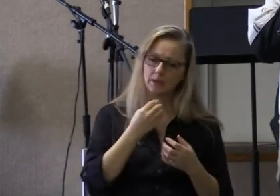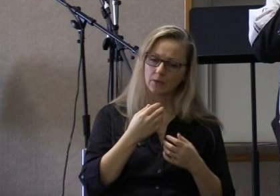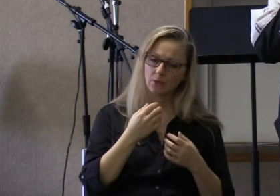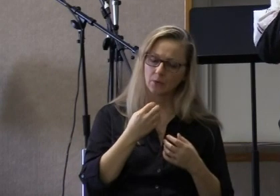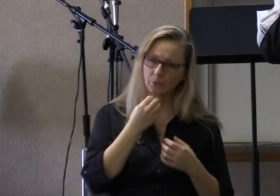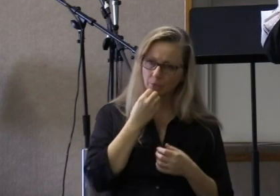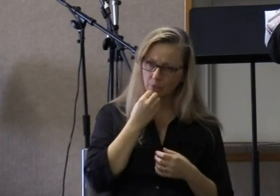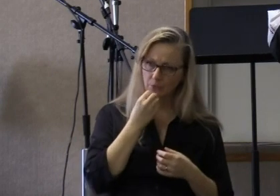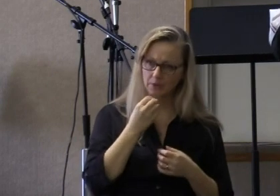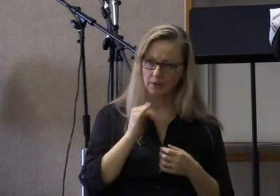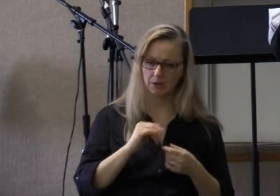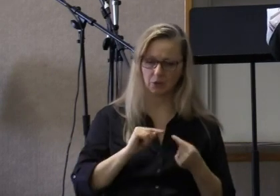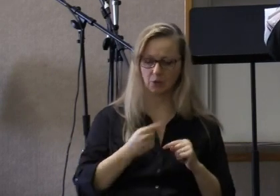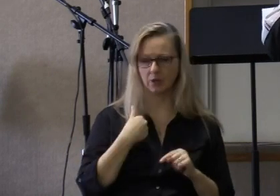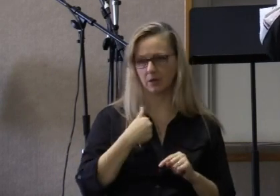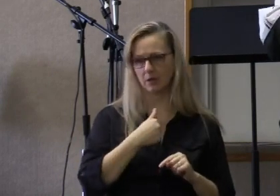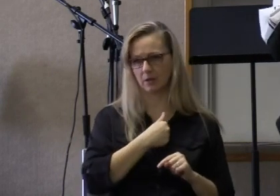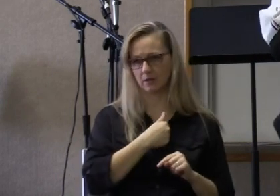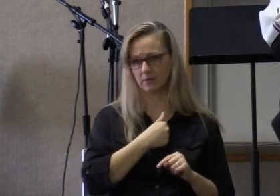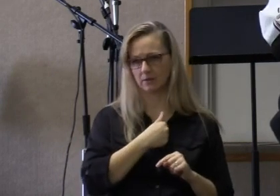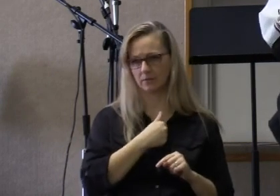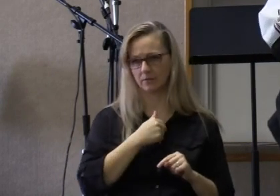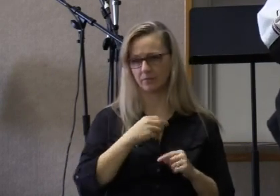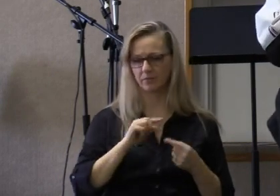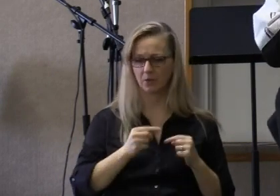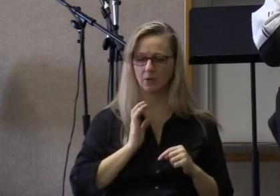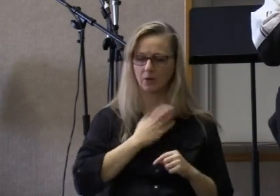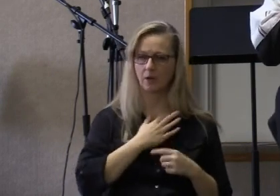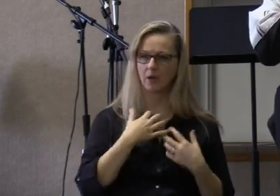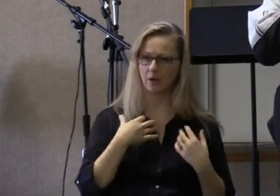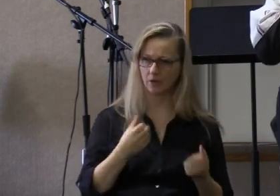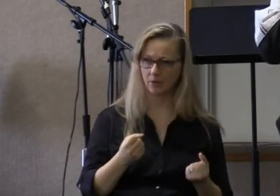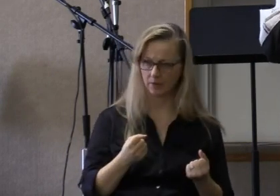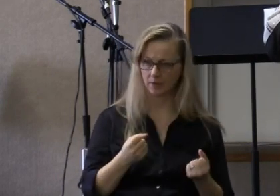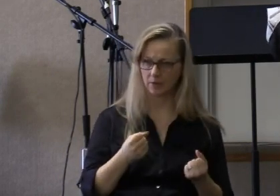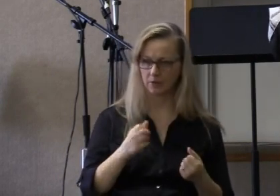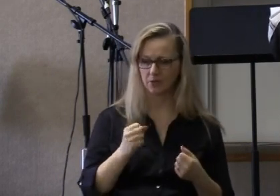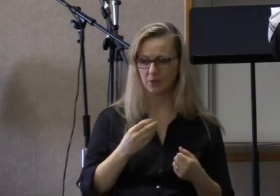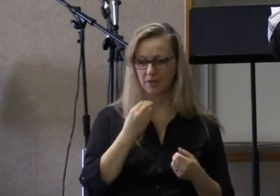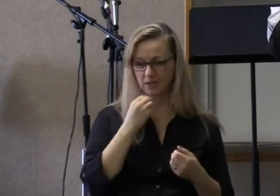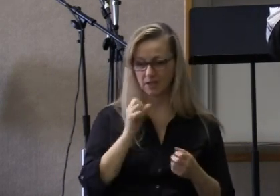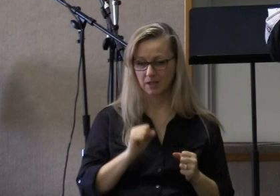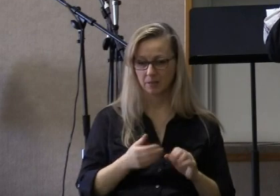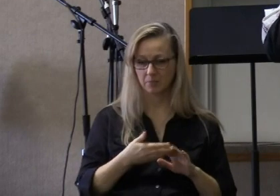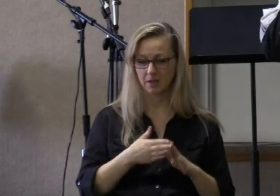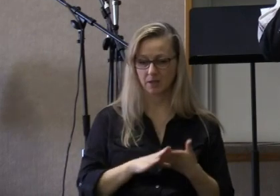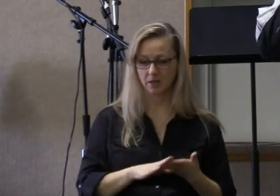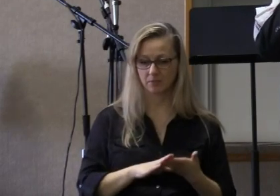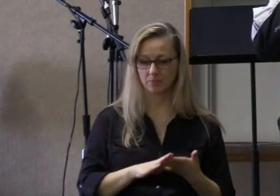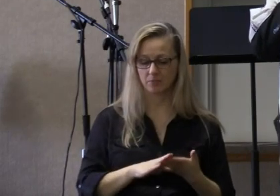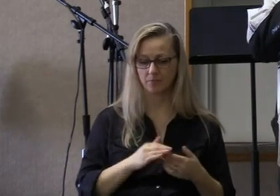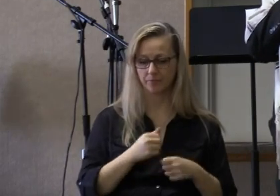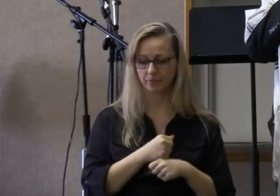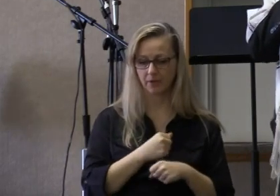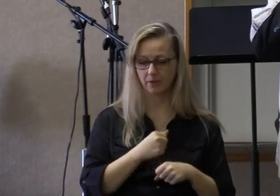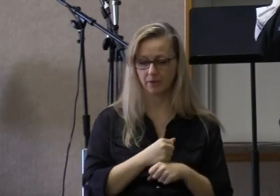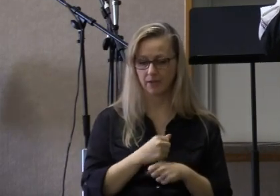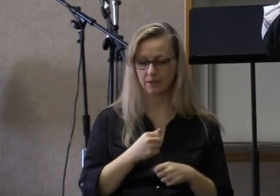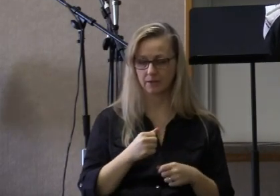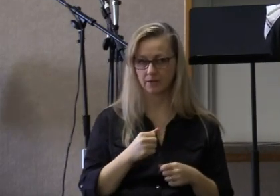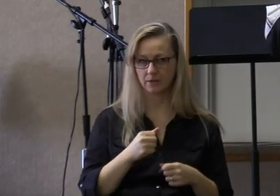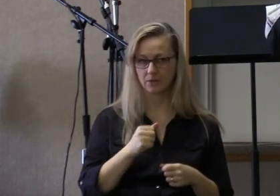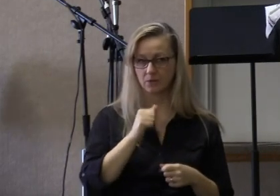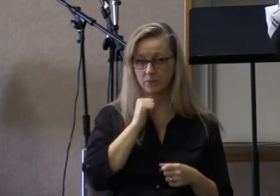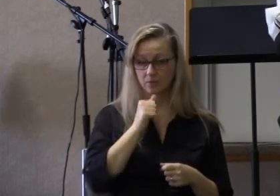health. And we find that instead of being pleasurable, eating can become a fight to not eat what we want